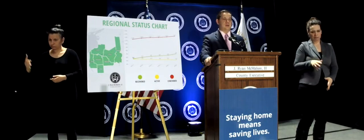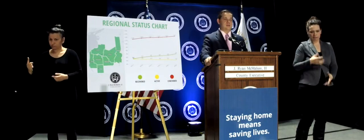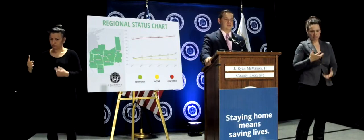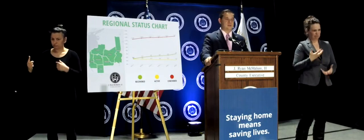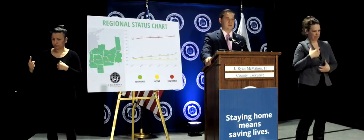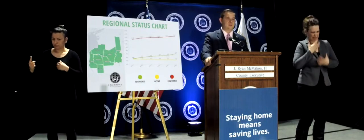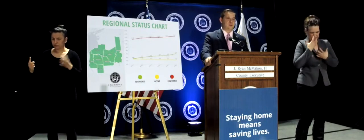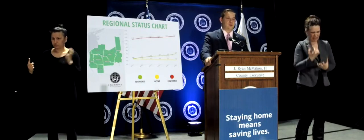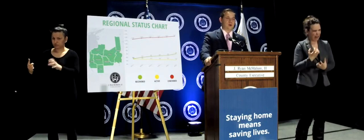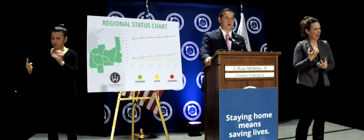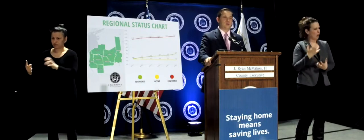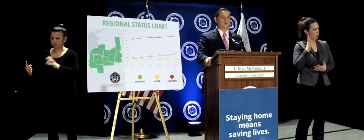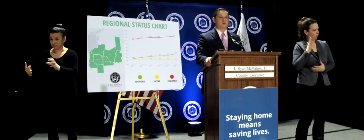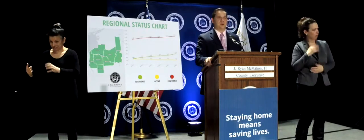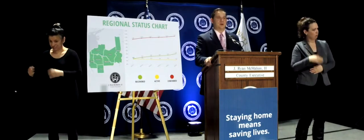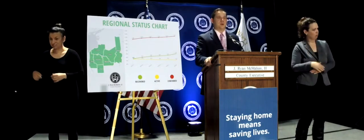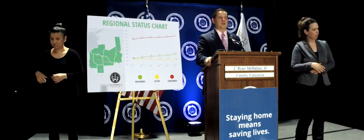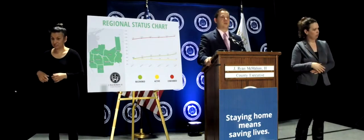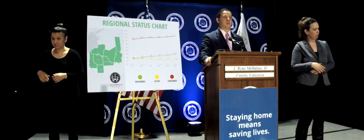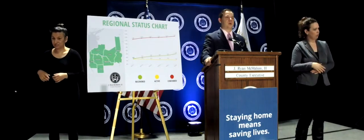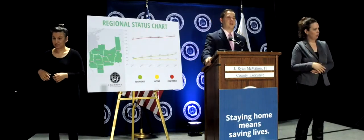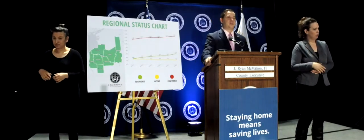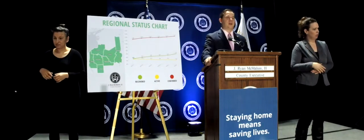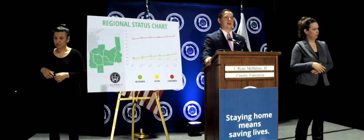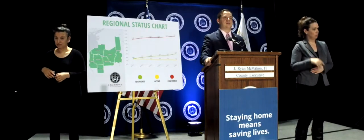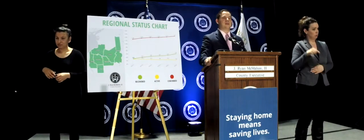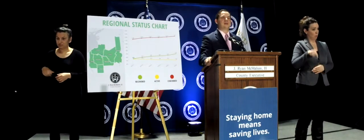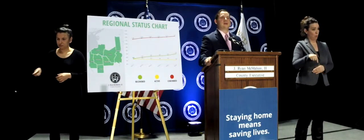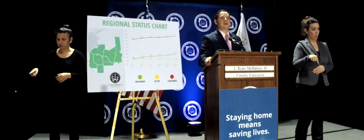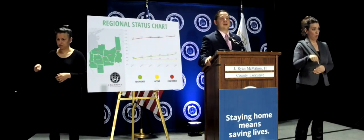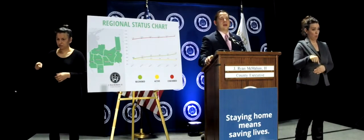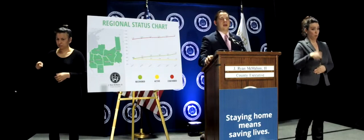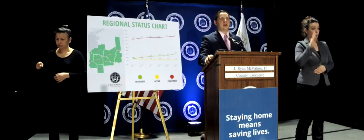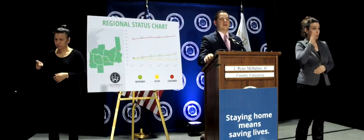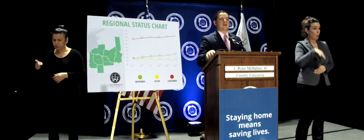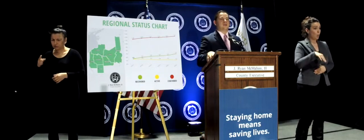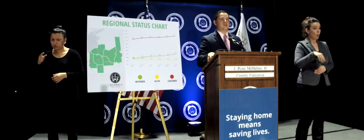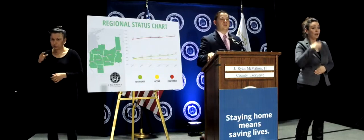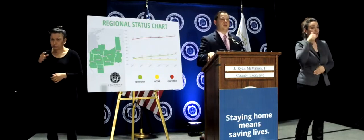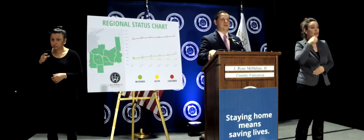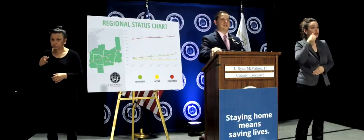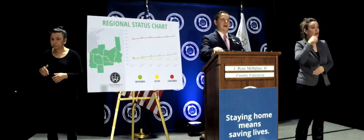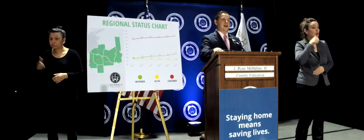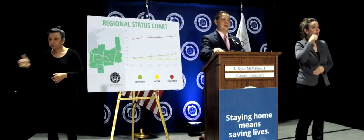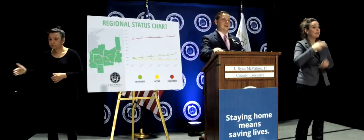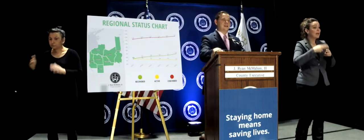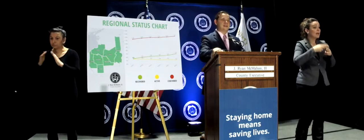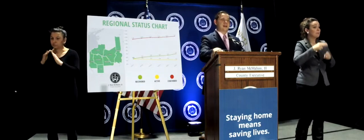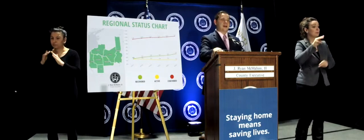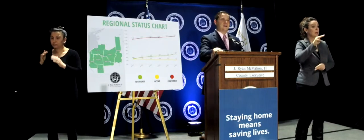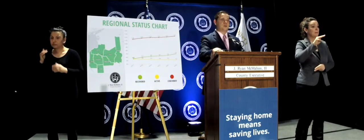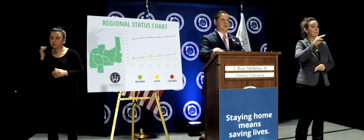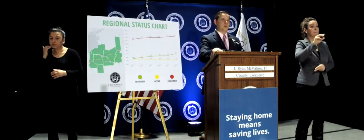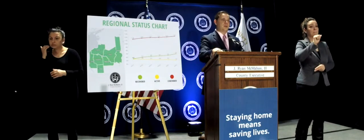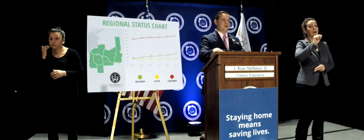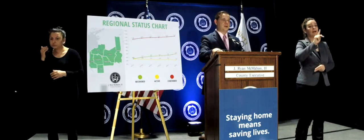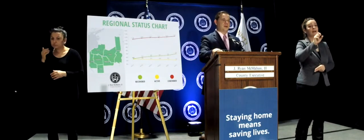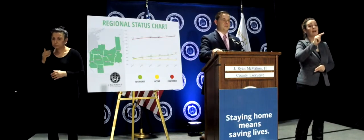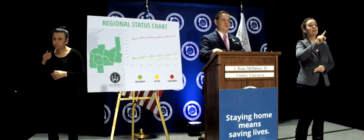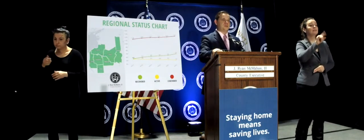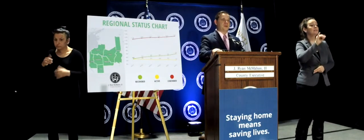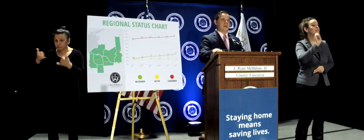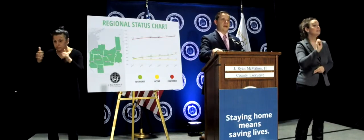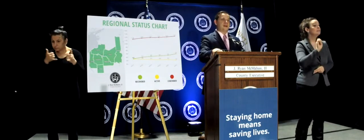hill is this little girl who's a very good basketball player named Mackenzie, and she went inside and said to her